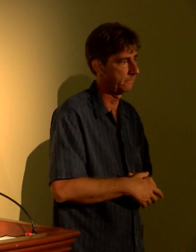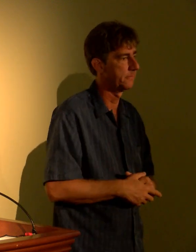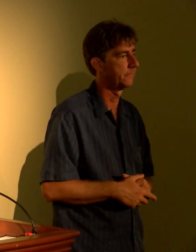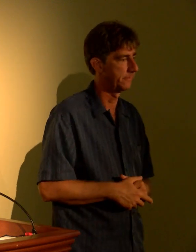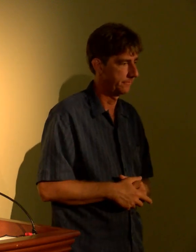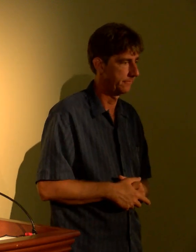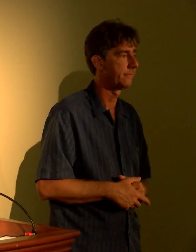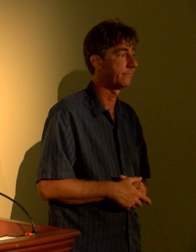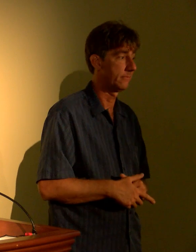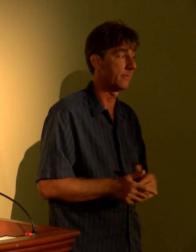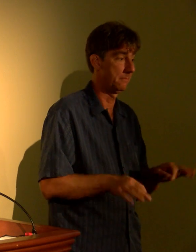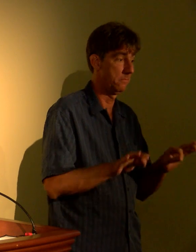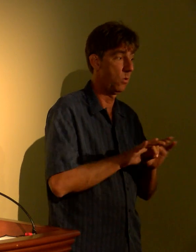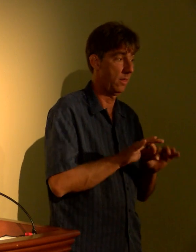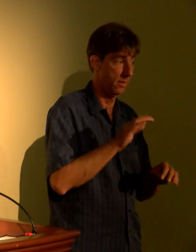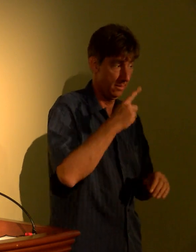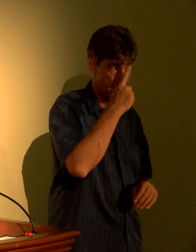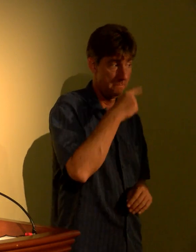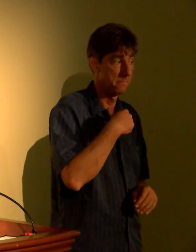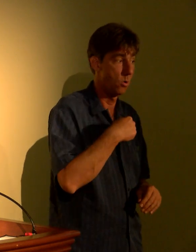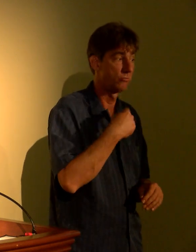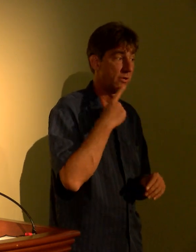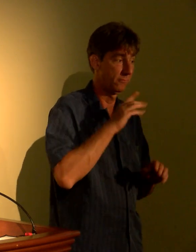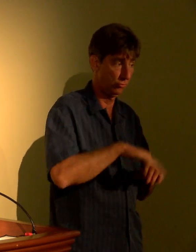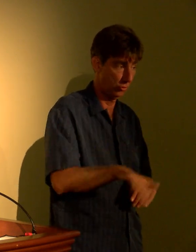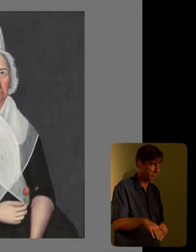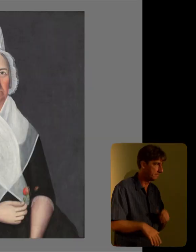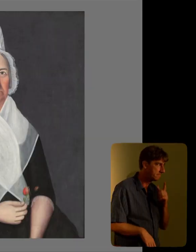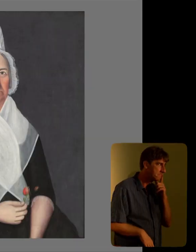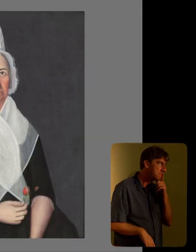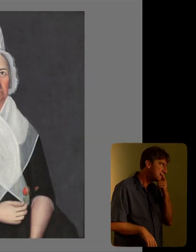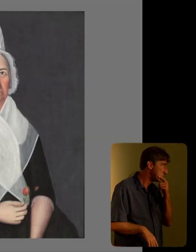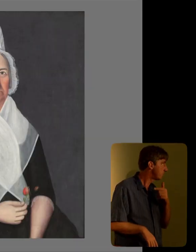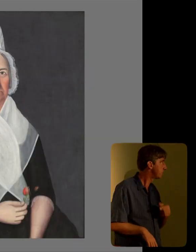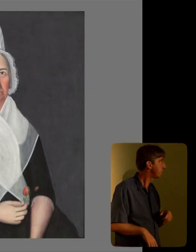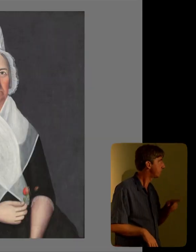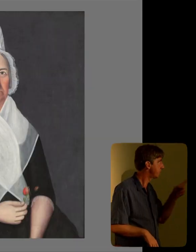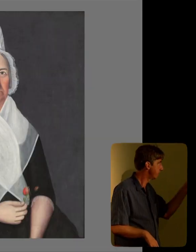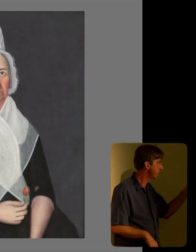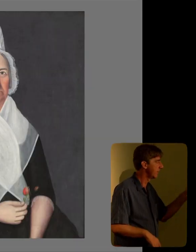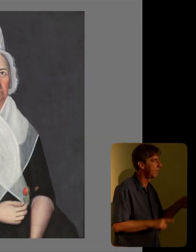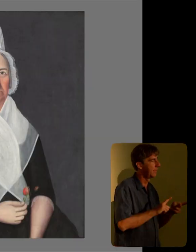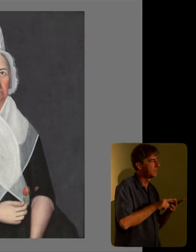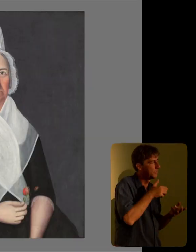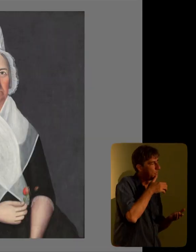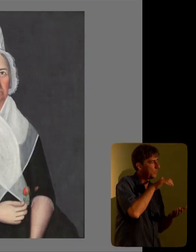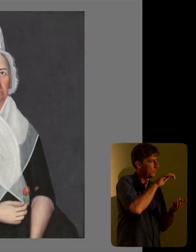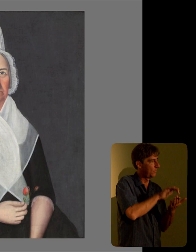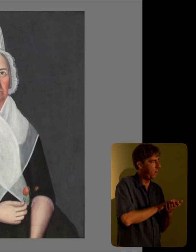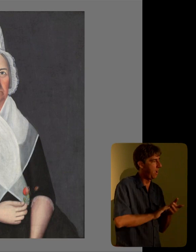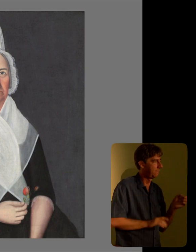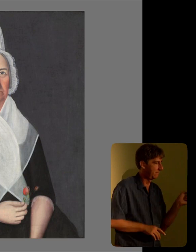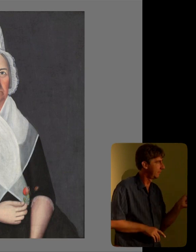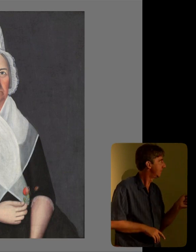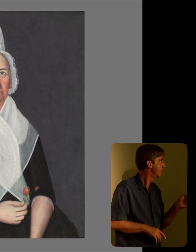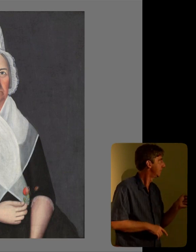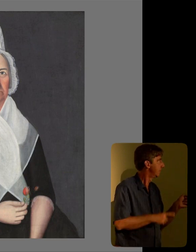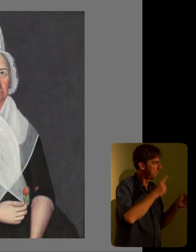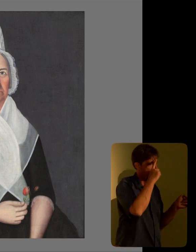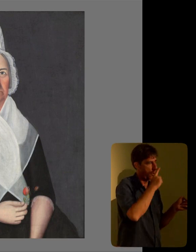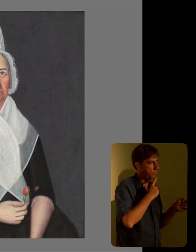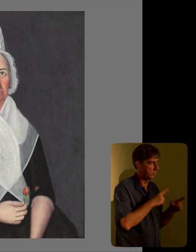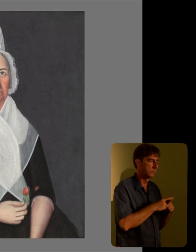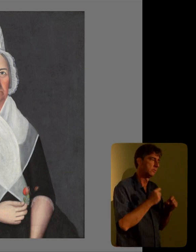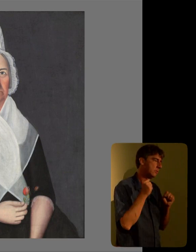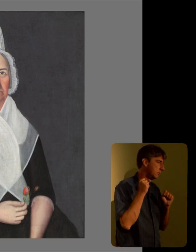the portraits of children. Mrs. Dean, just as solid a character as the Reverend, is seen here in her portrait. The